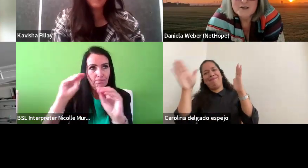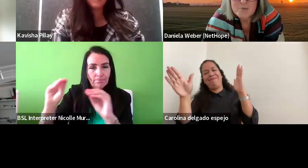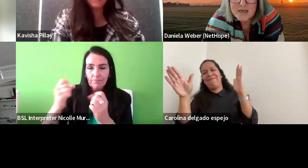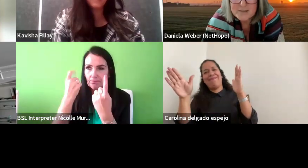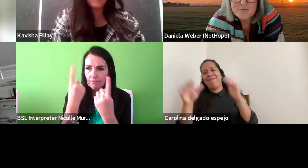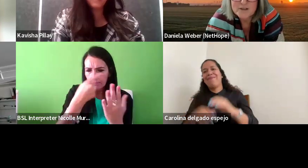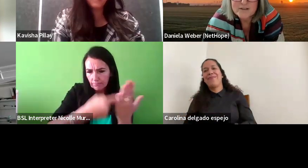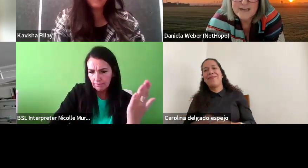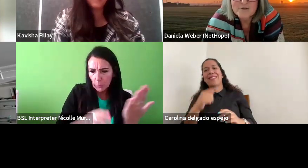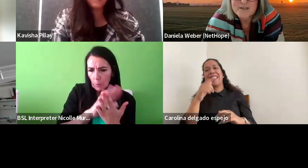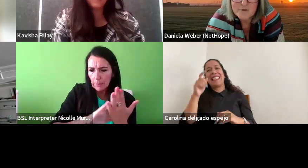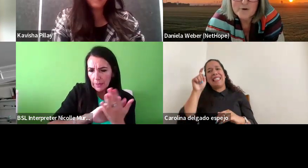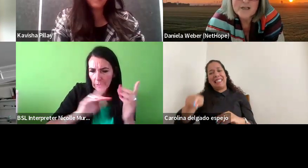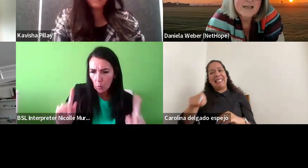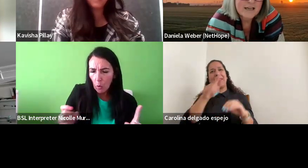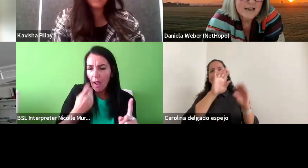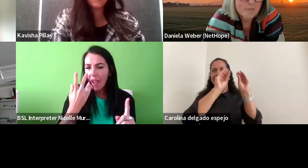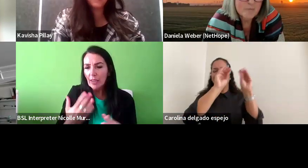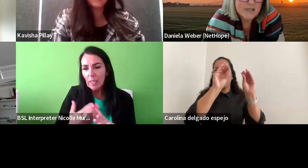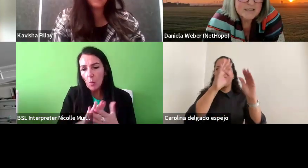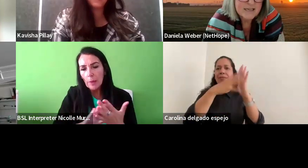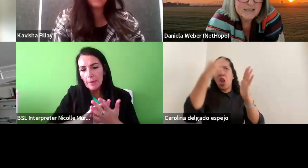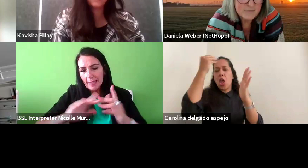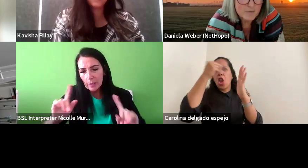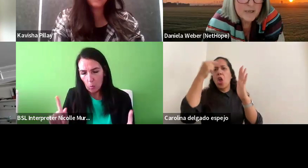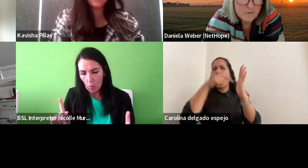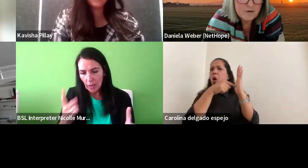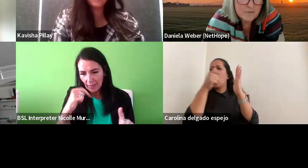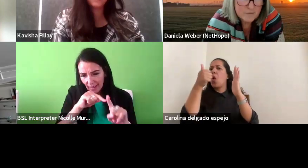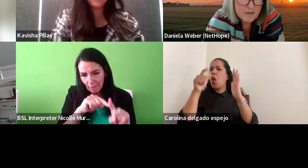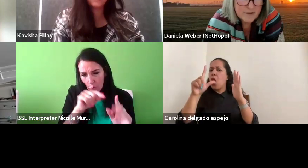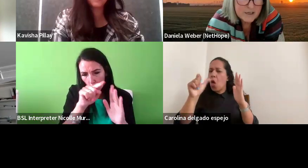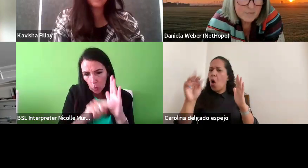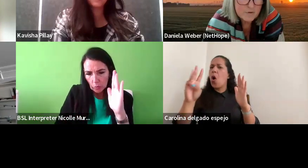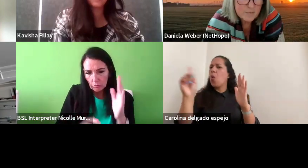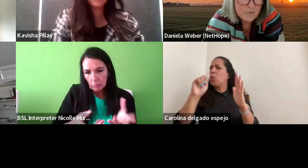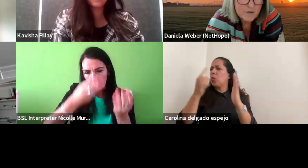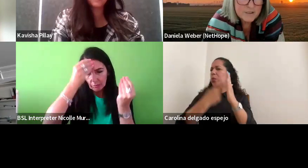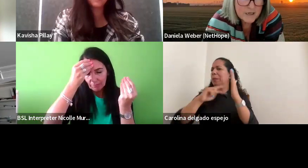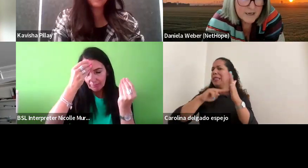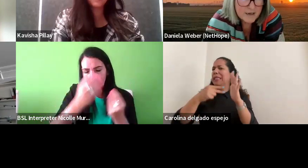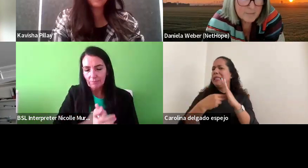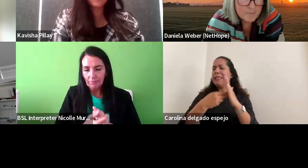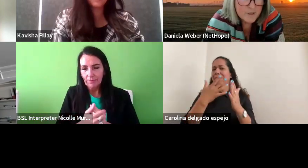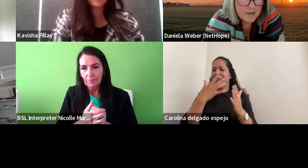what it actually means for the day-to-day work is for me one really, really important